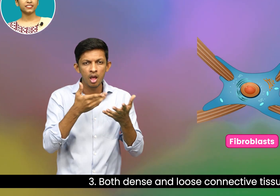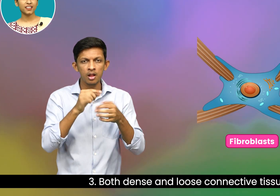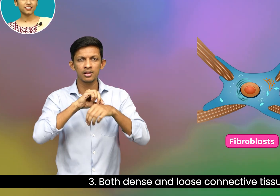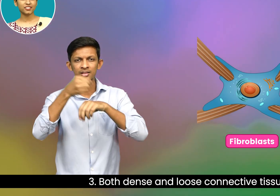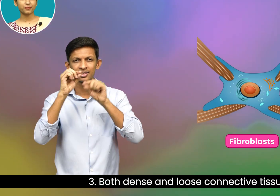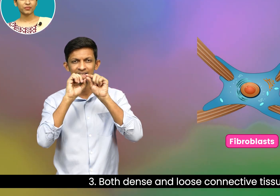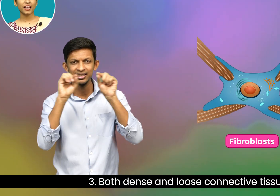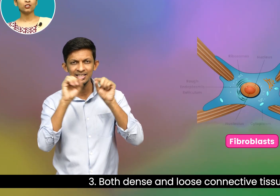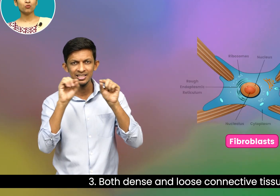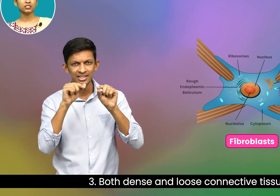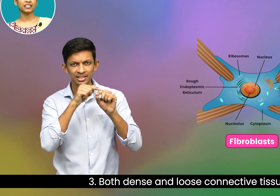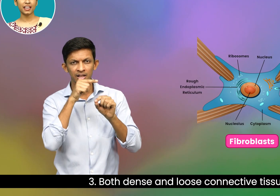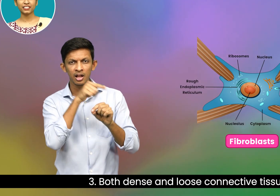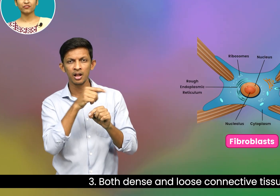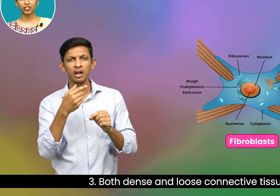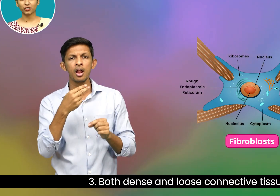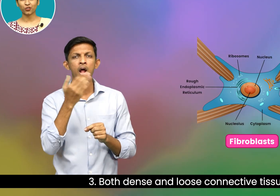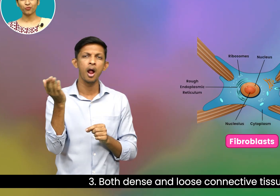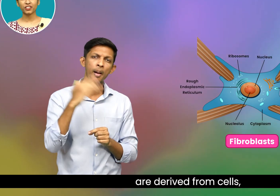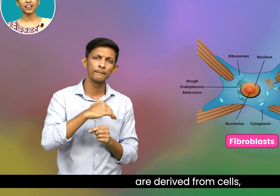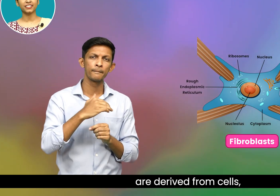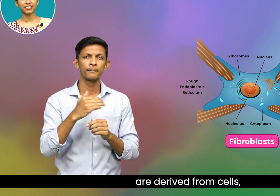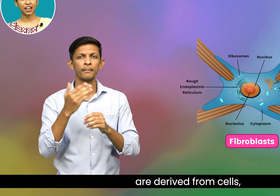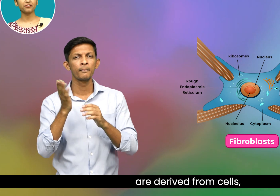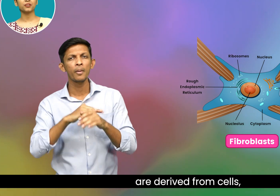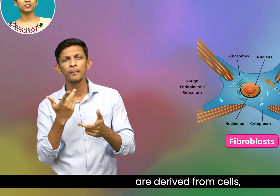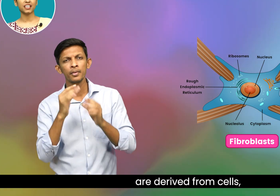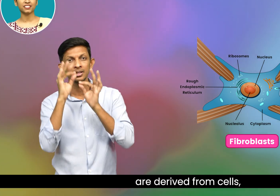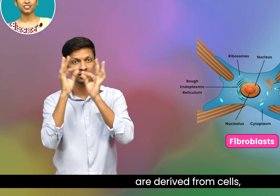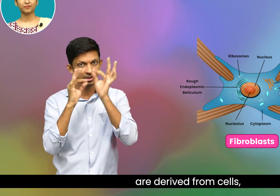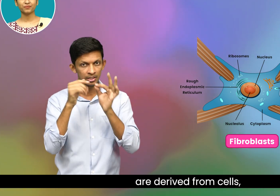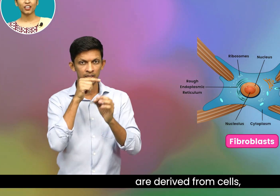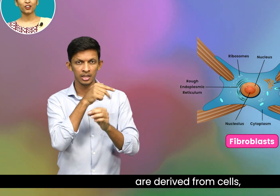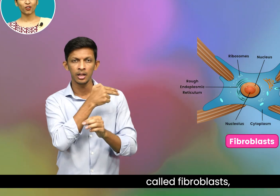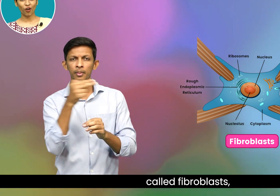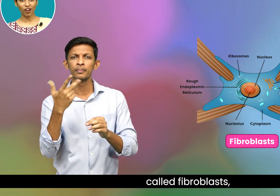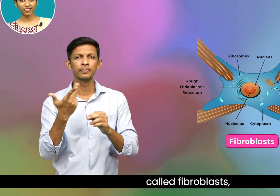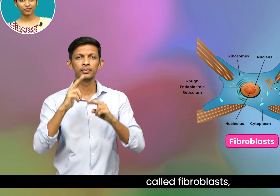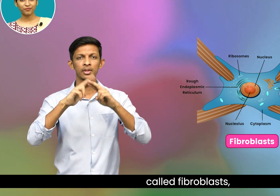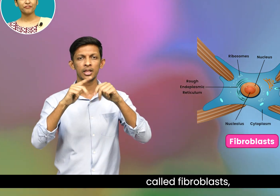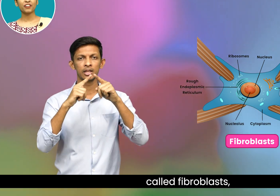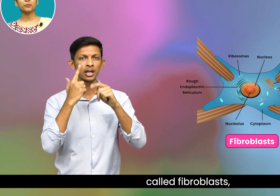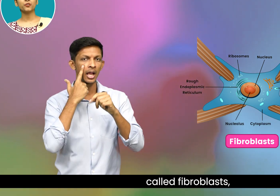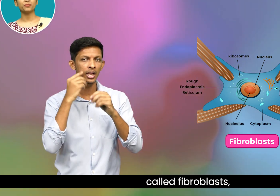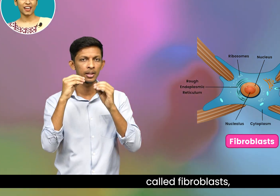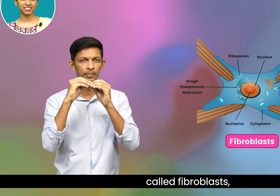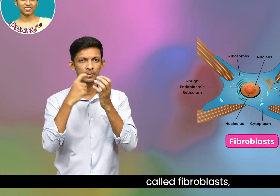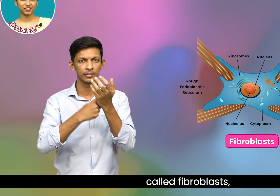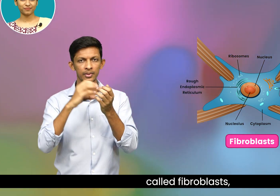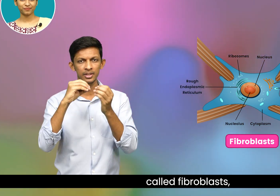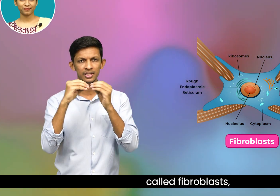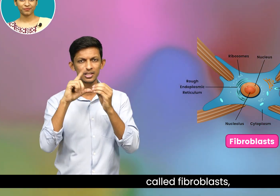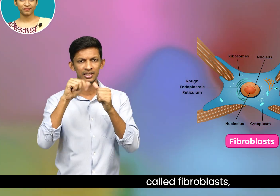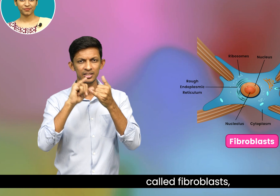Both dense and loose connective tissue are derived from cells called